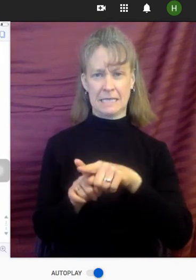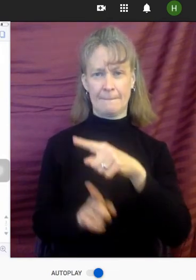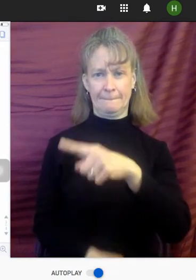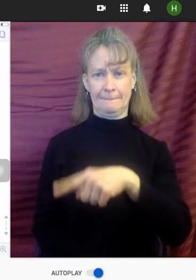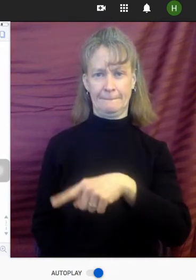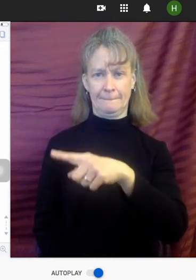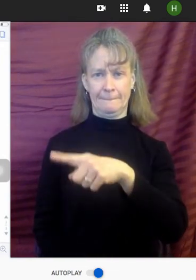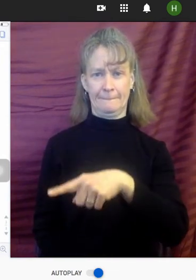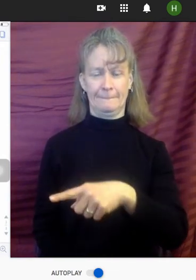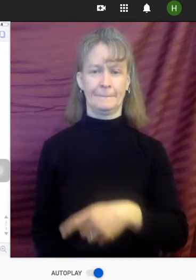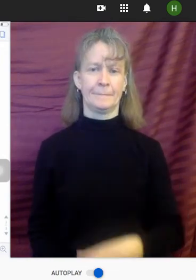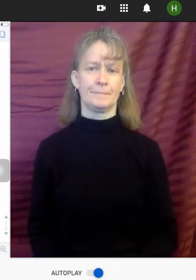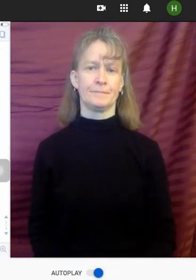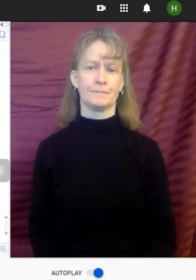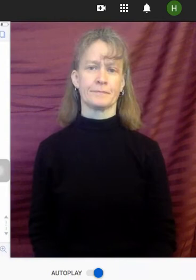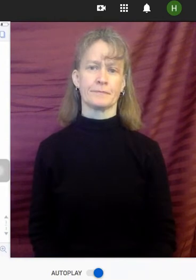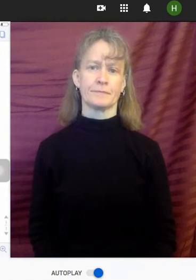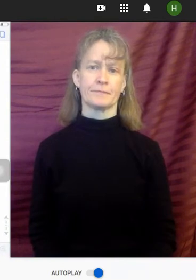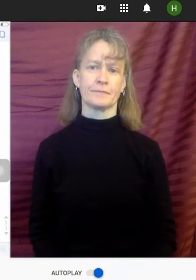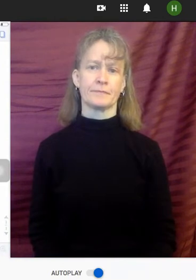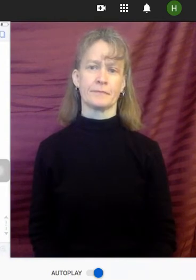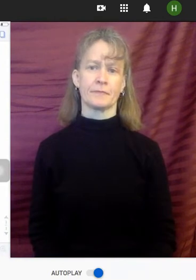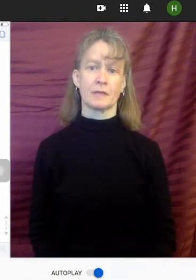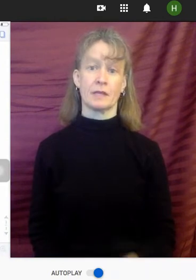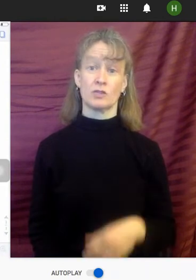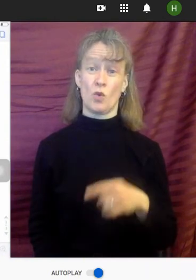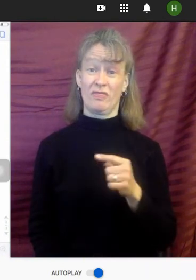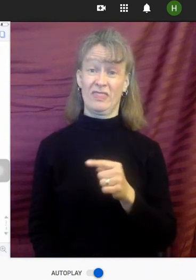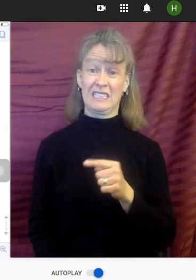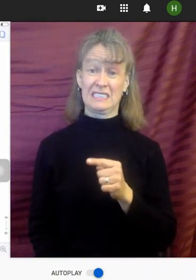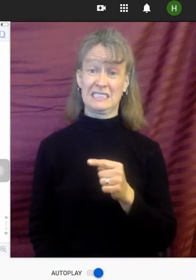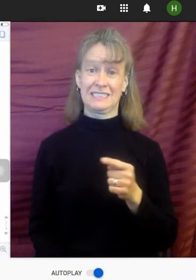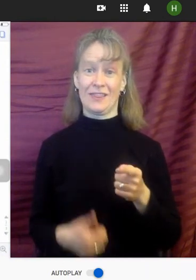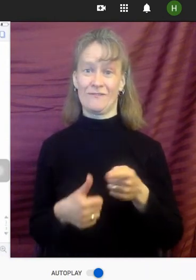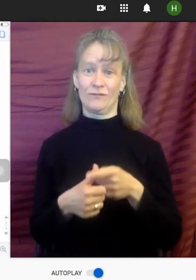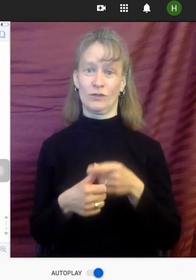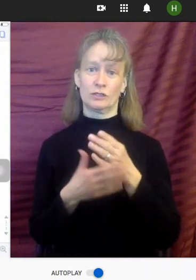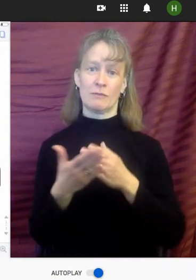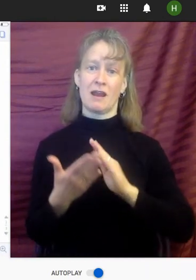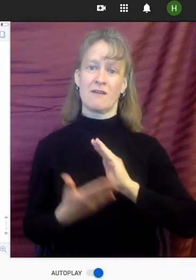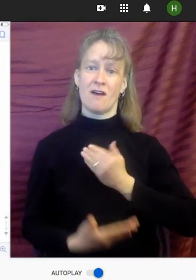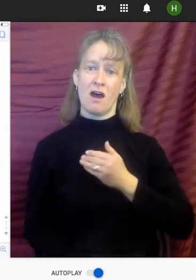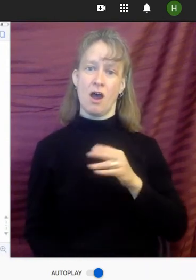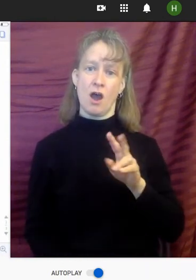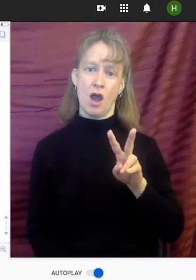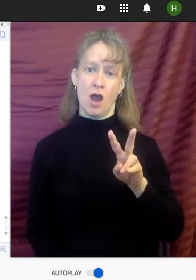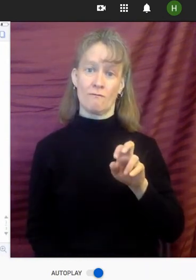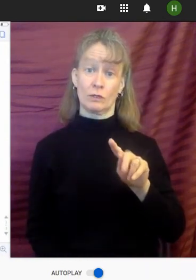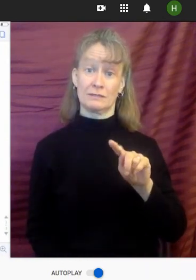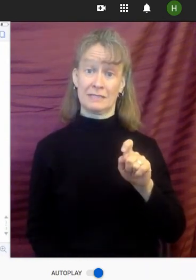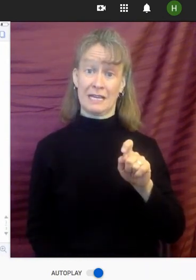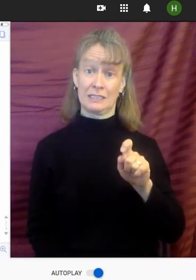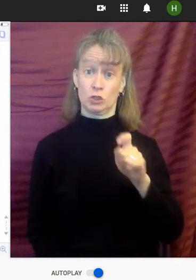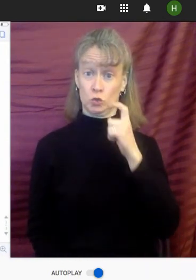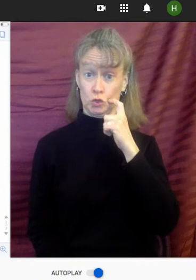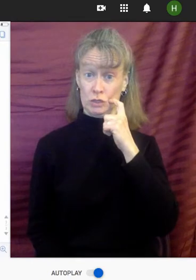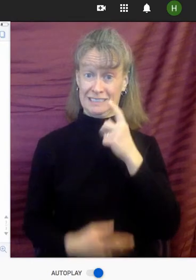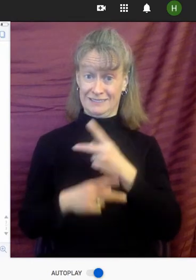So this is also the first part of our vertex, this 2, x equals